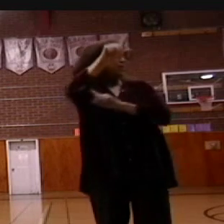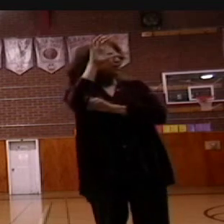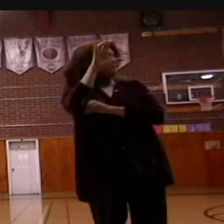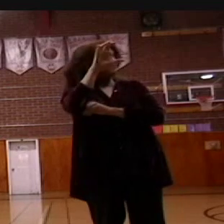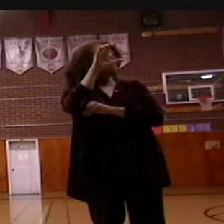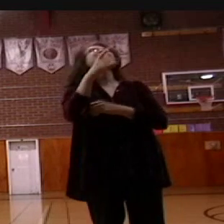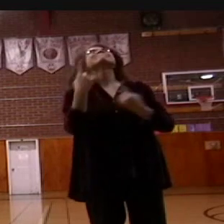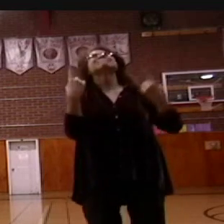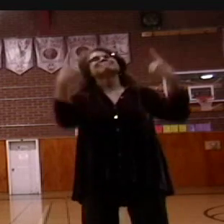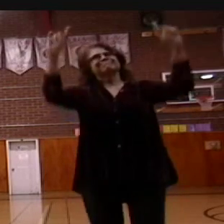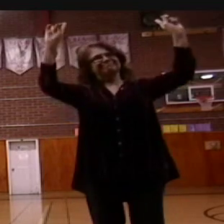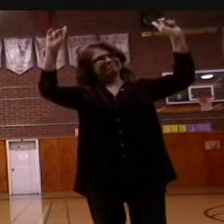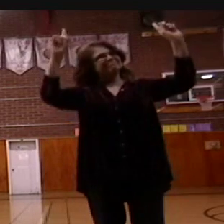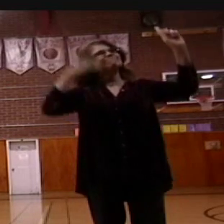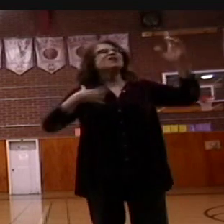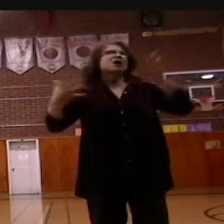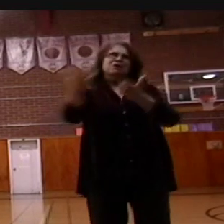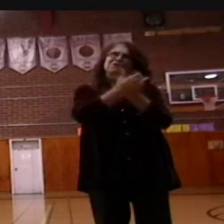So I'm glad I made that decision.